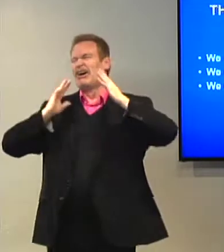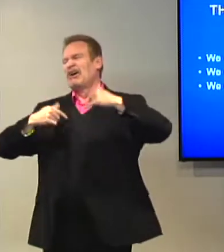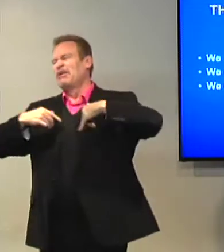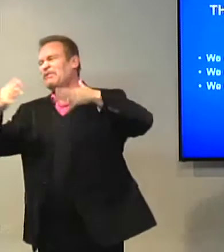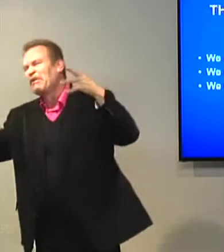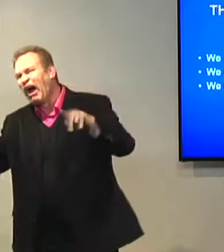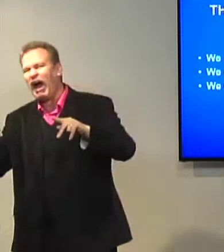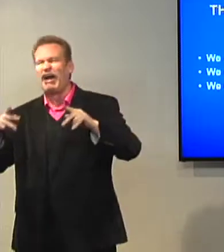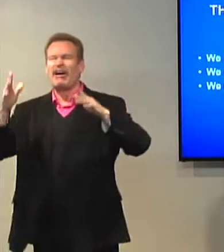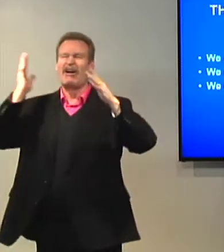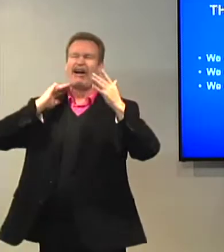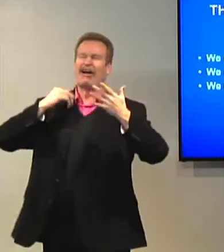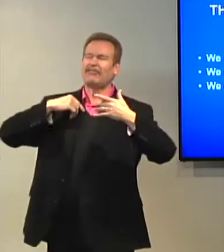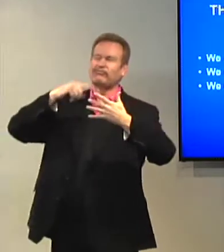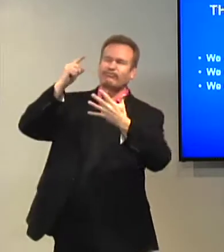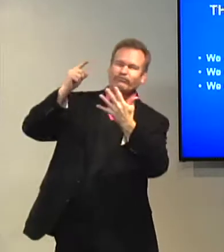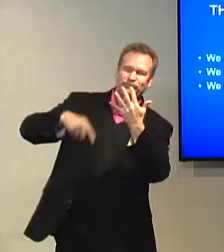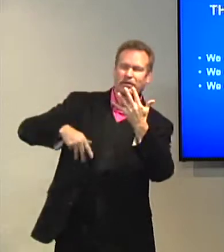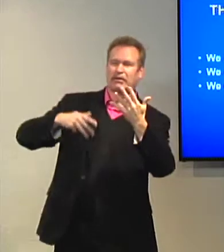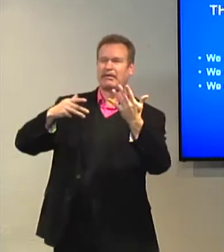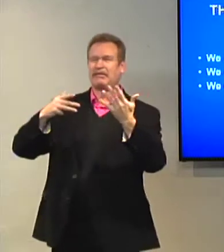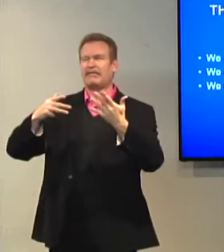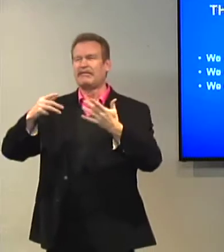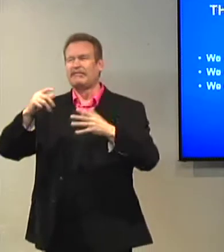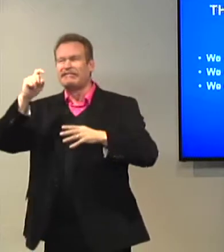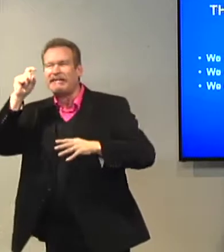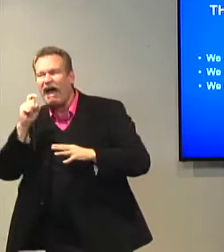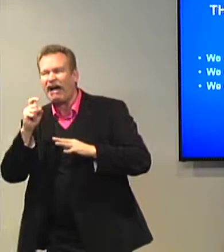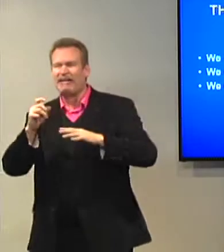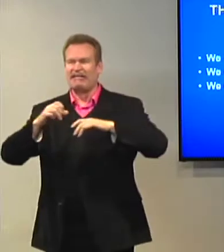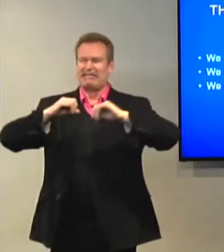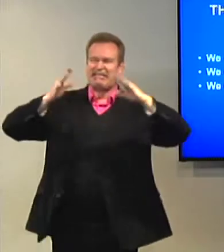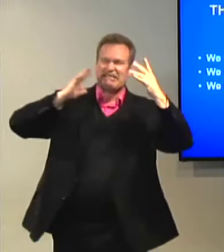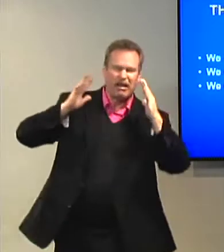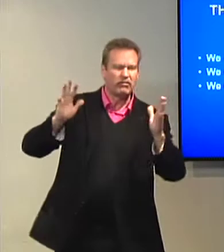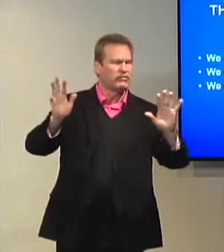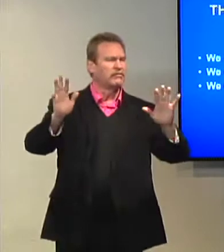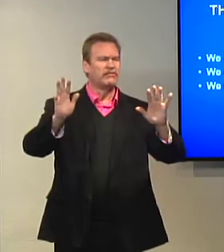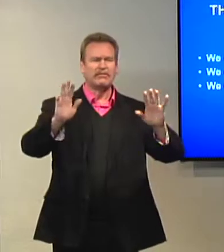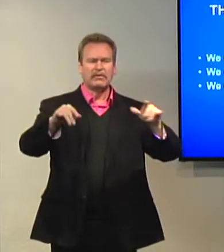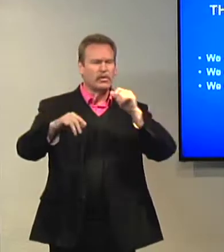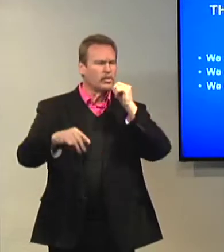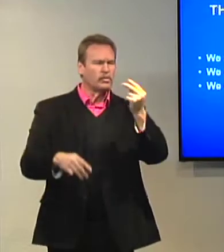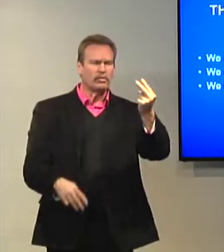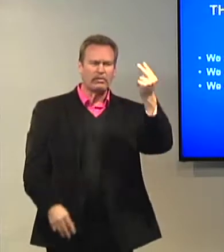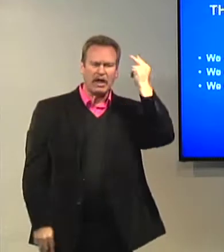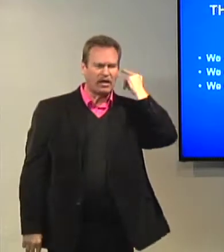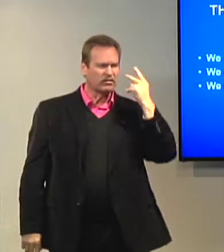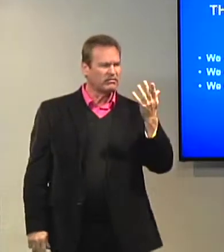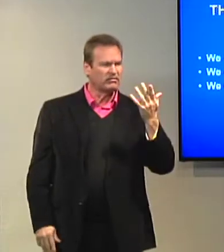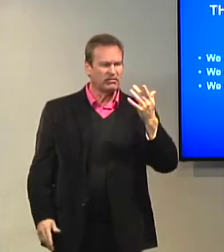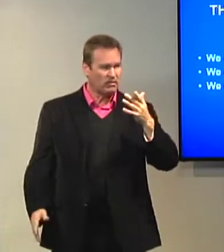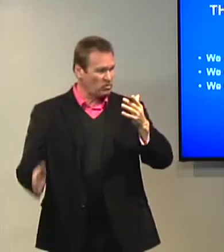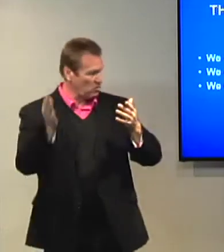the parties we went to, you know, the drinking we did, everything that we went on. Don't look